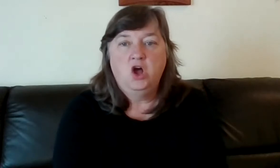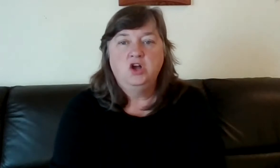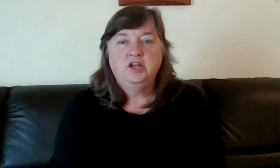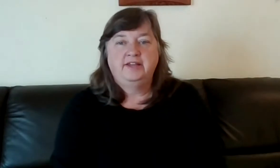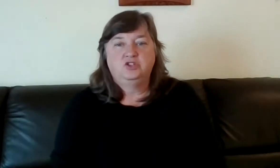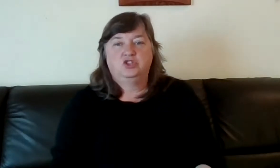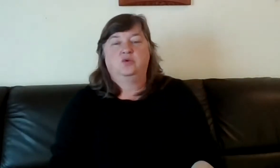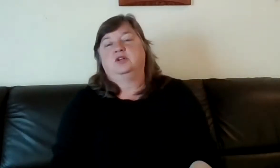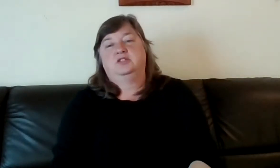Long and short.